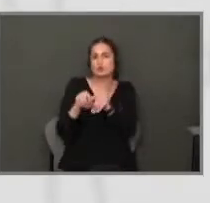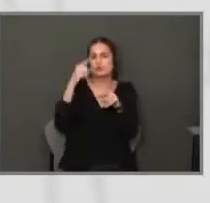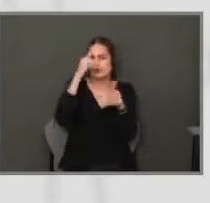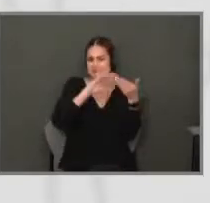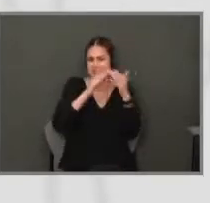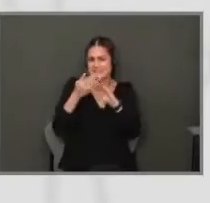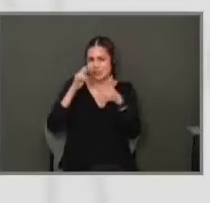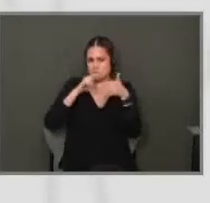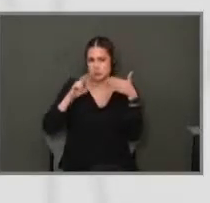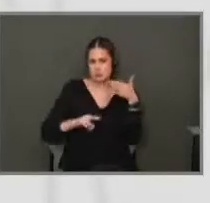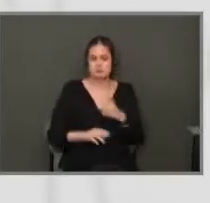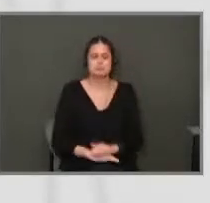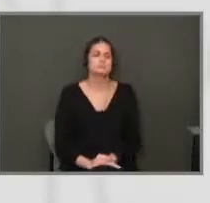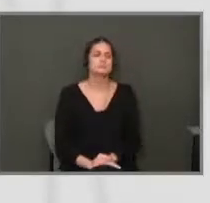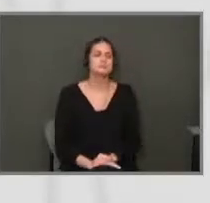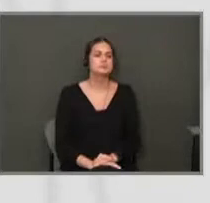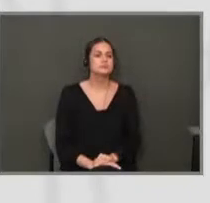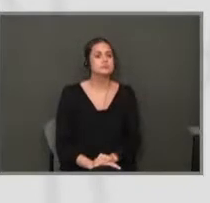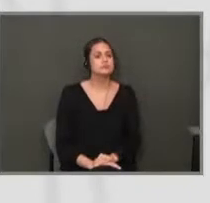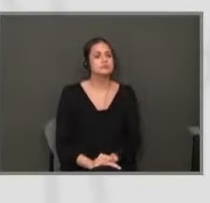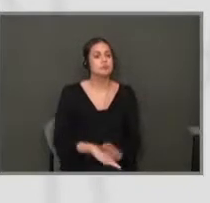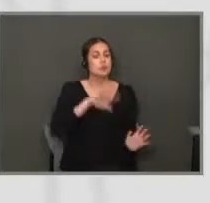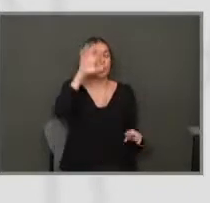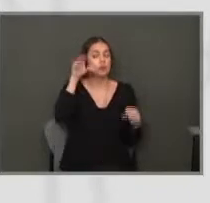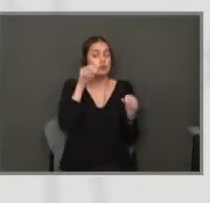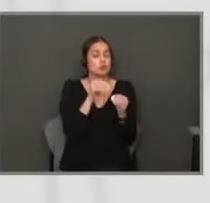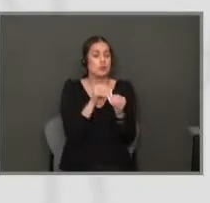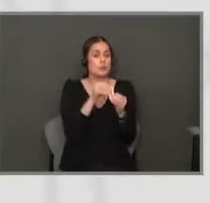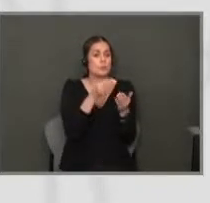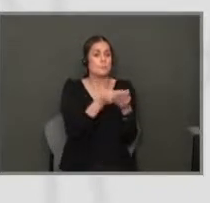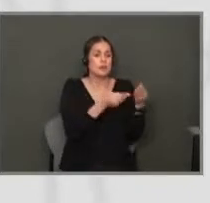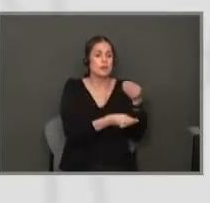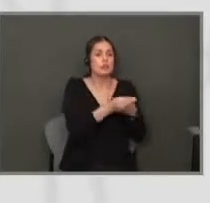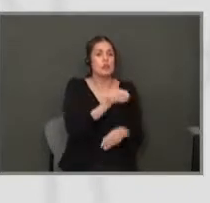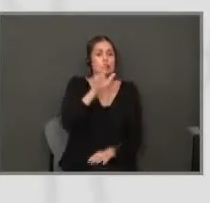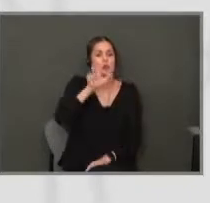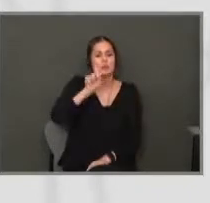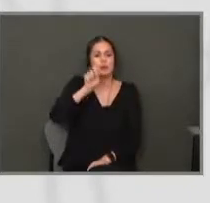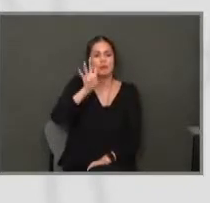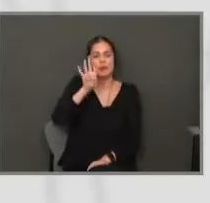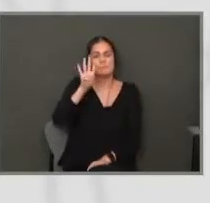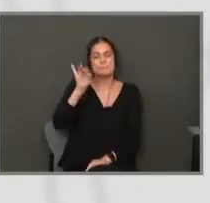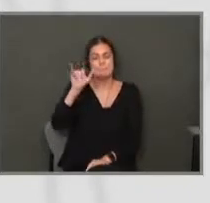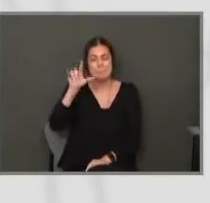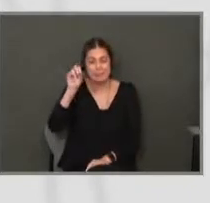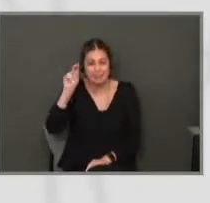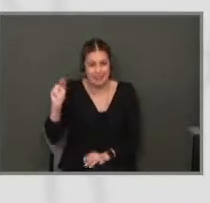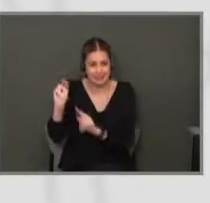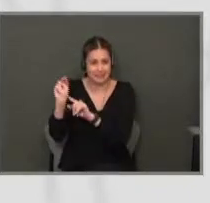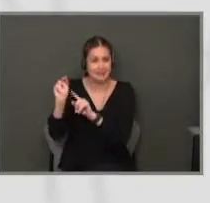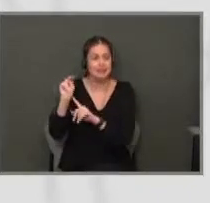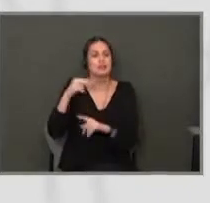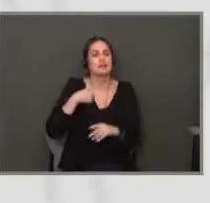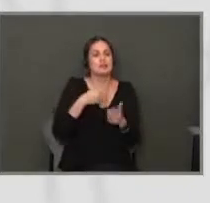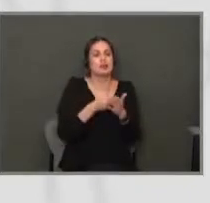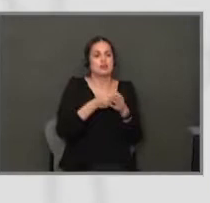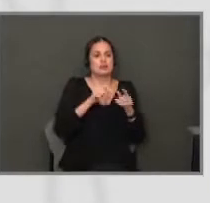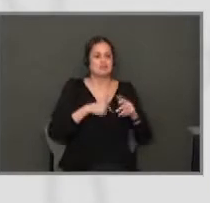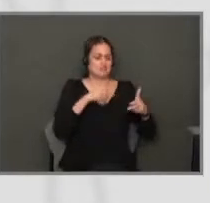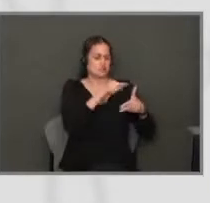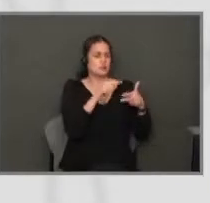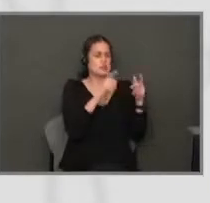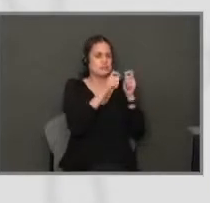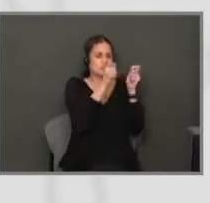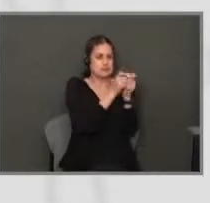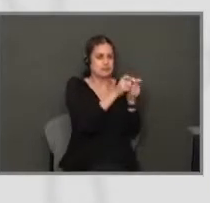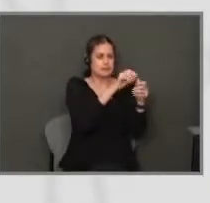slide. So our total budget, proposed budget, is $3.4 billion, and it's broken up into, in this slide, 3 different areas.